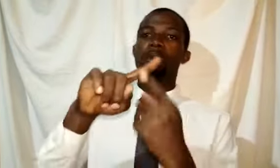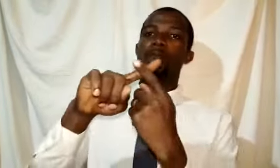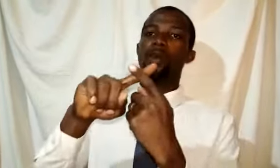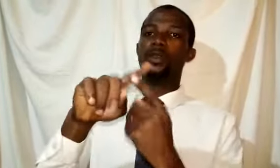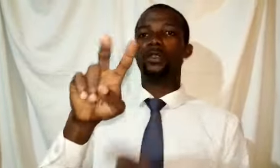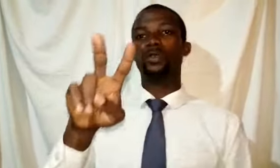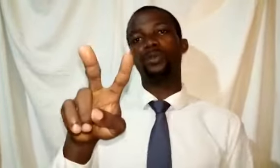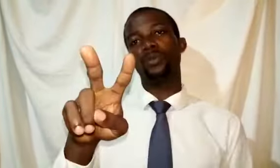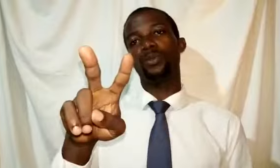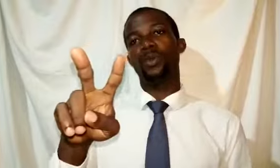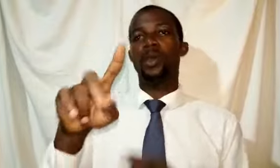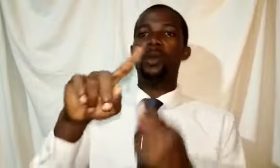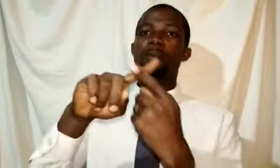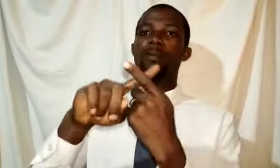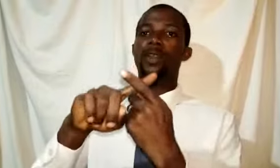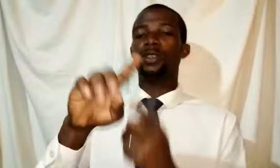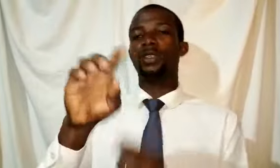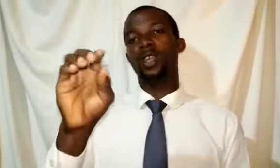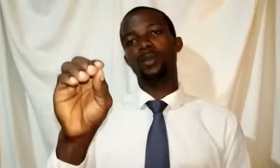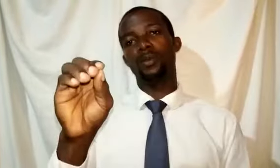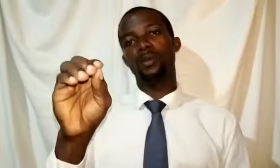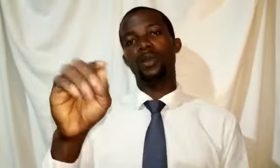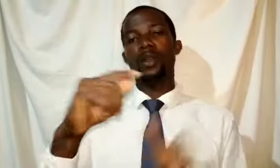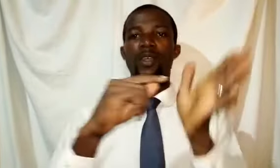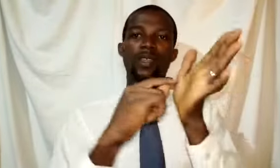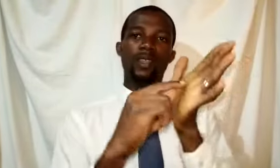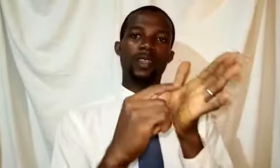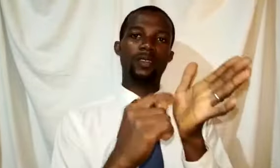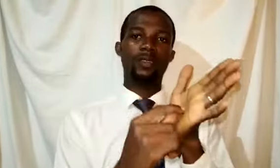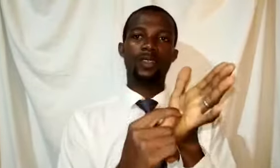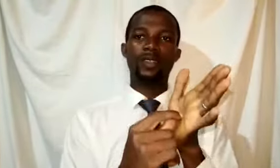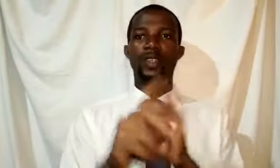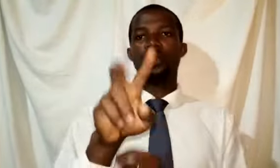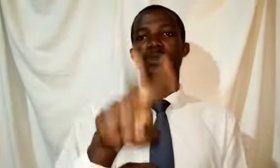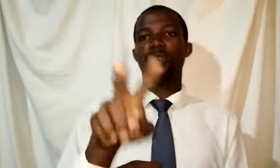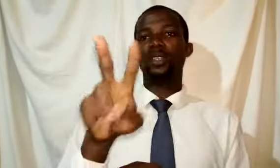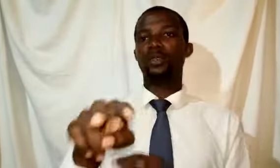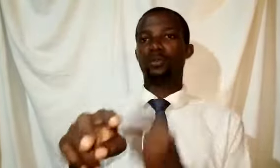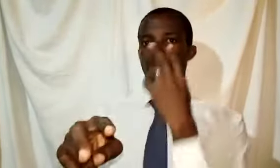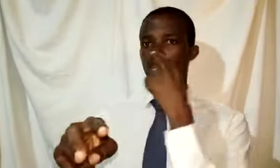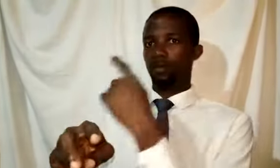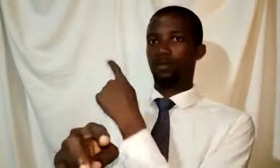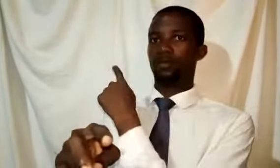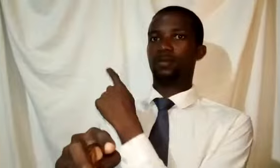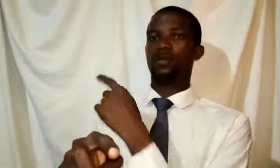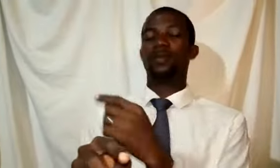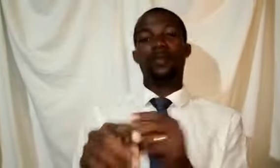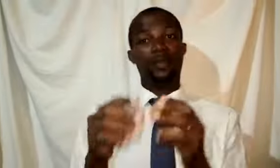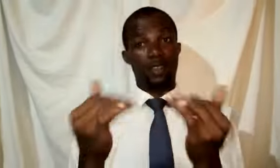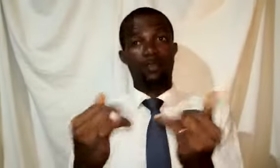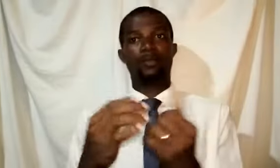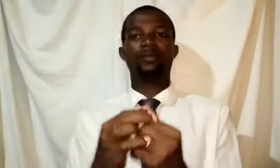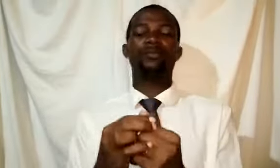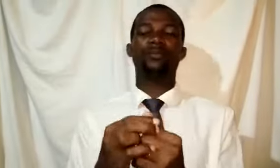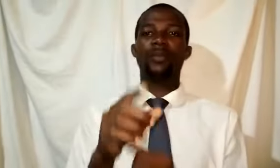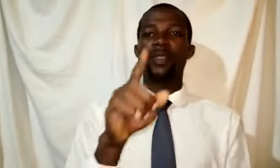2 plus 0 equals 22. Therefore,